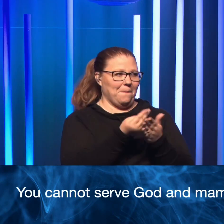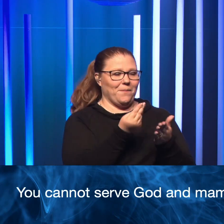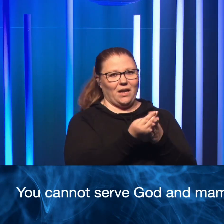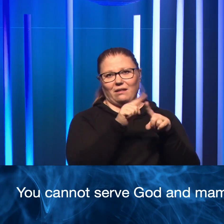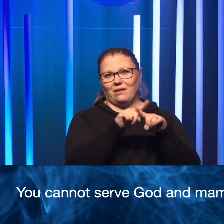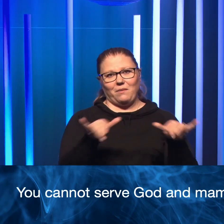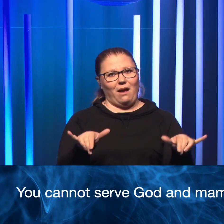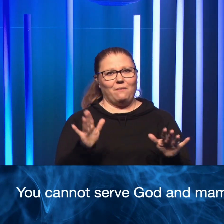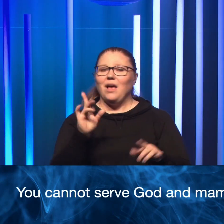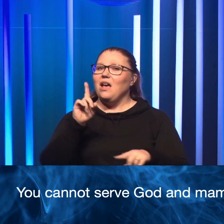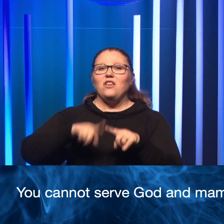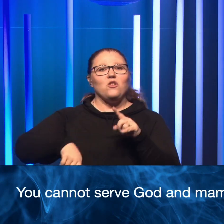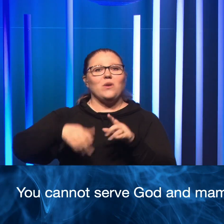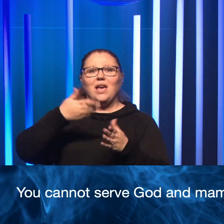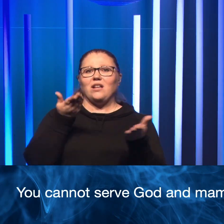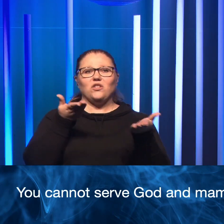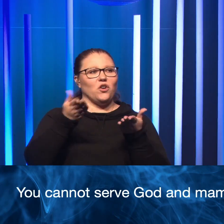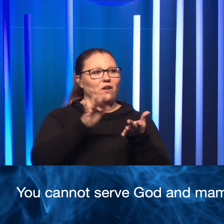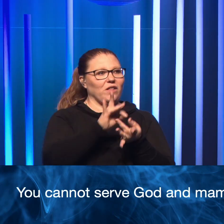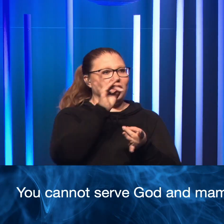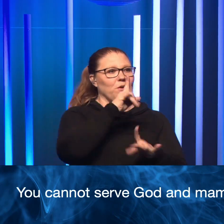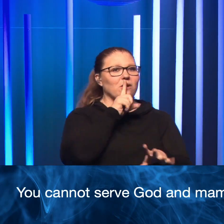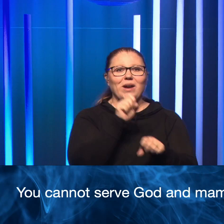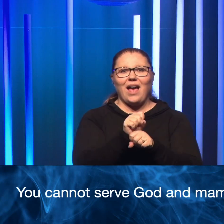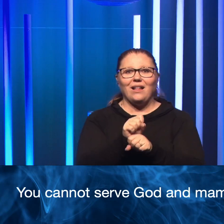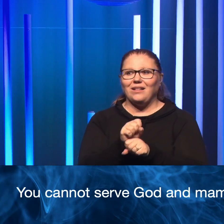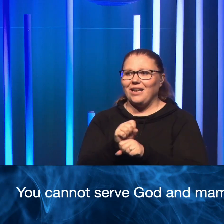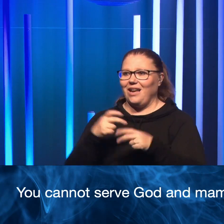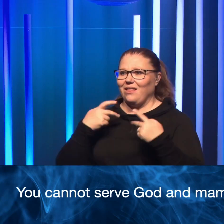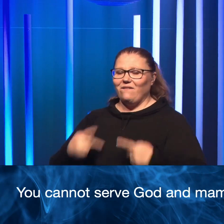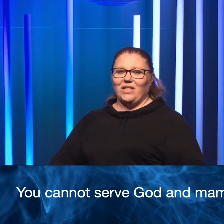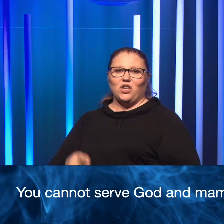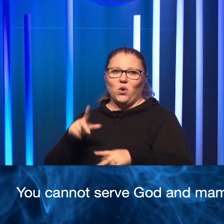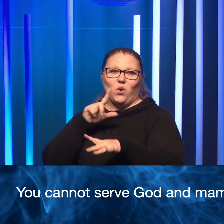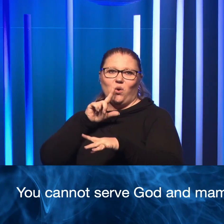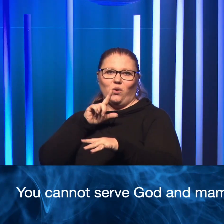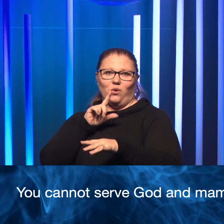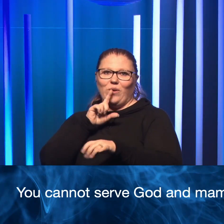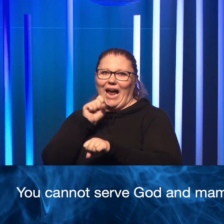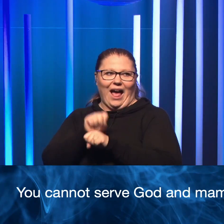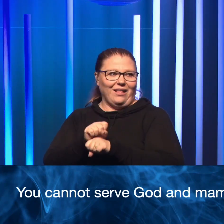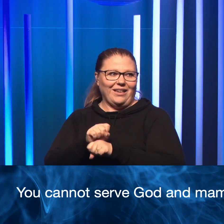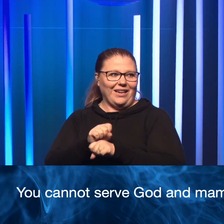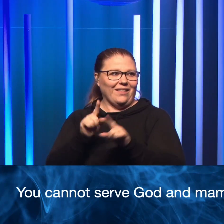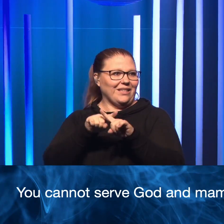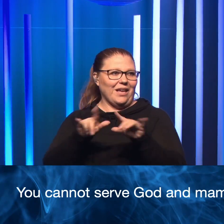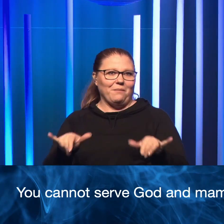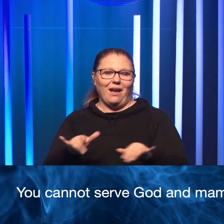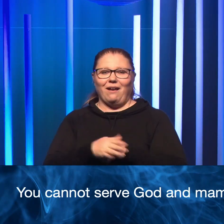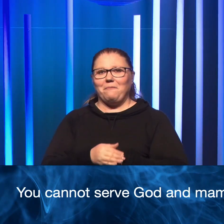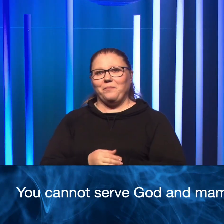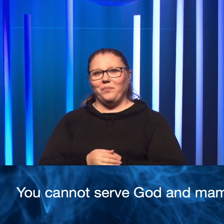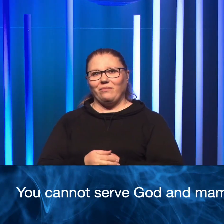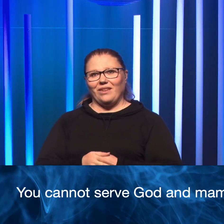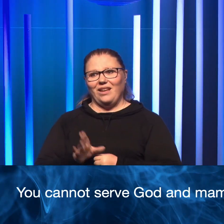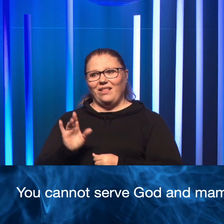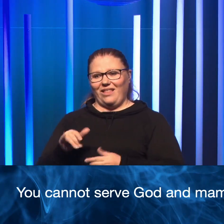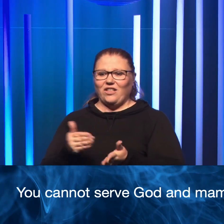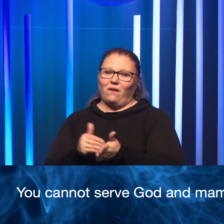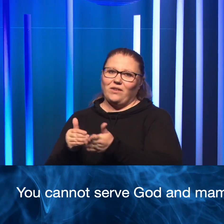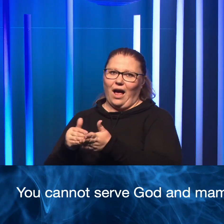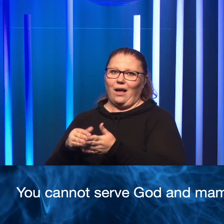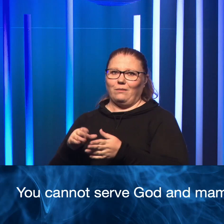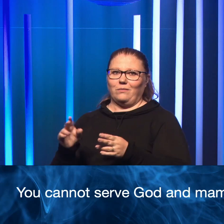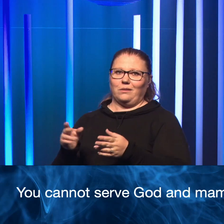think of it, you can't serve the spirit reality and the physical reality, which is oftentimes reduced to money and wealth.